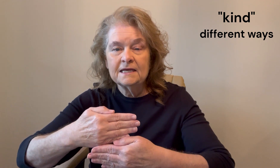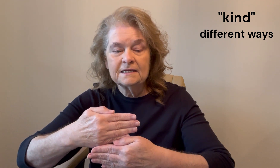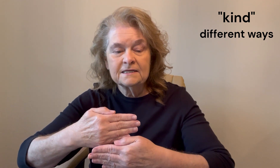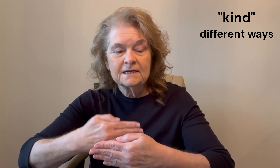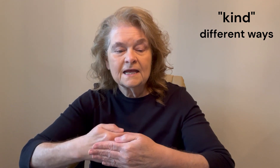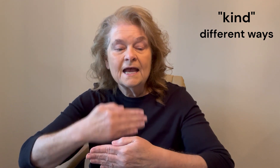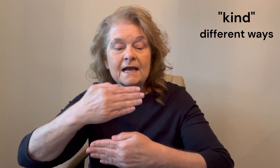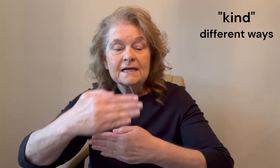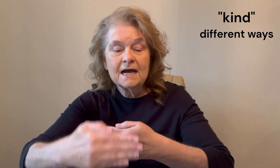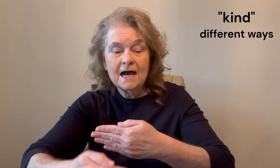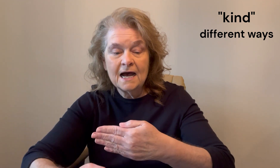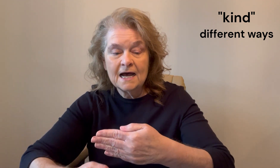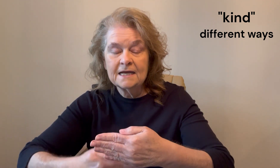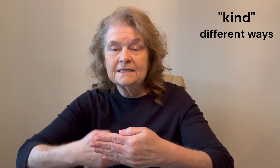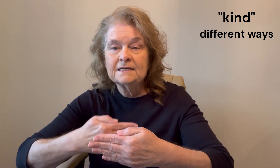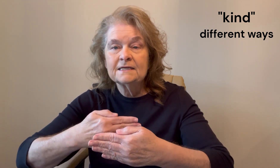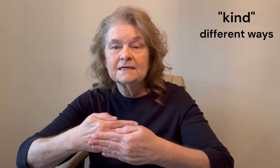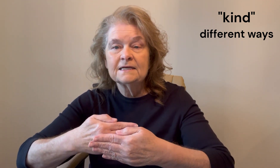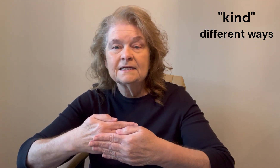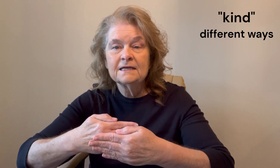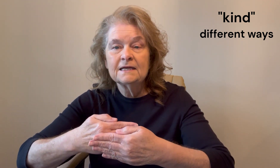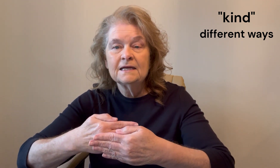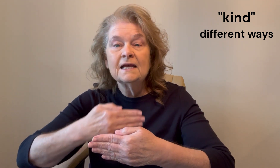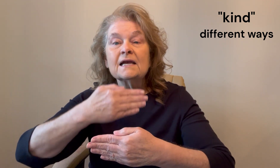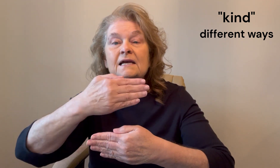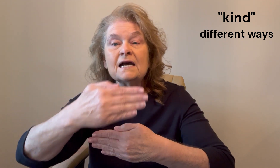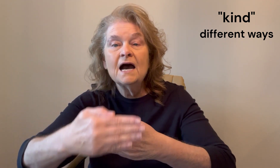end. Kind.